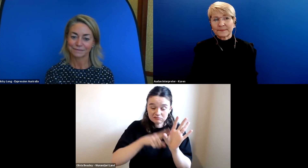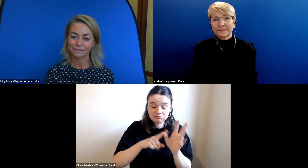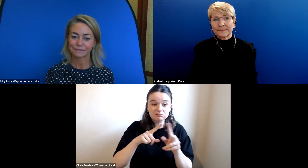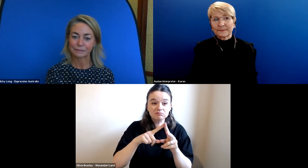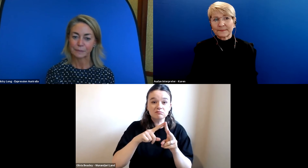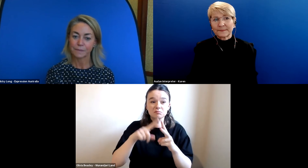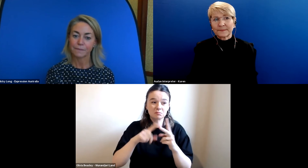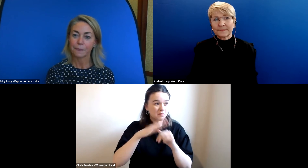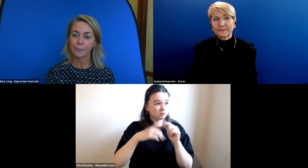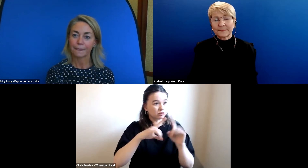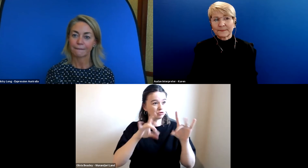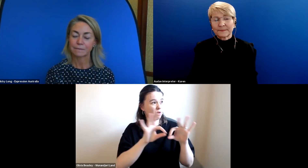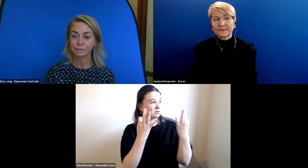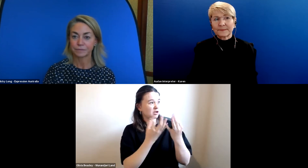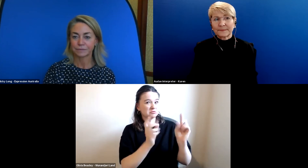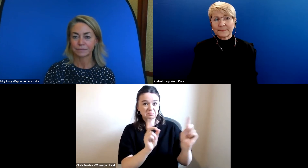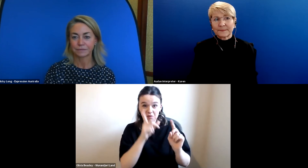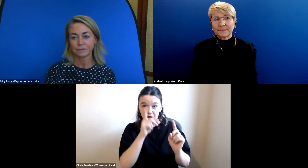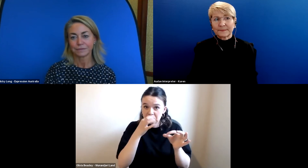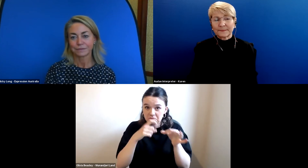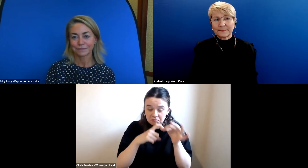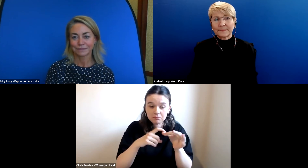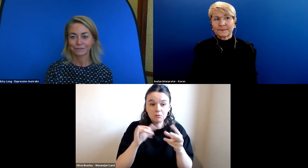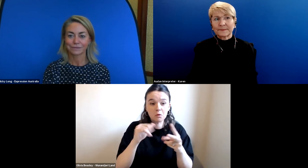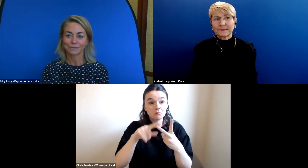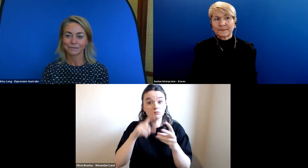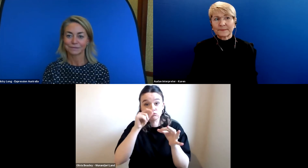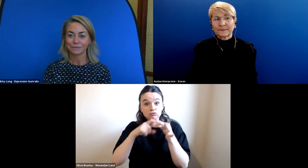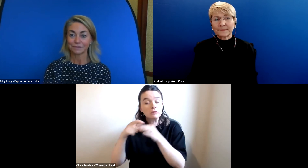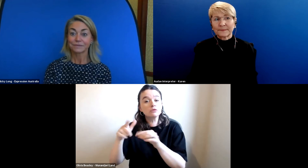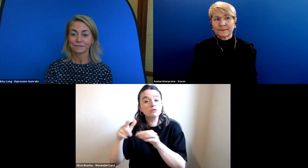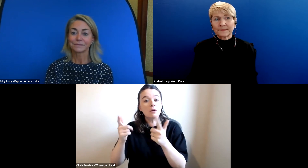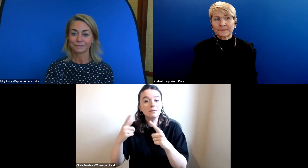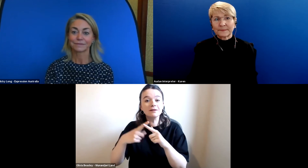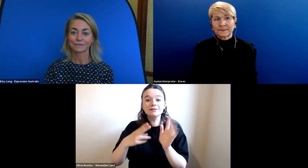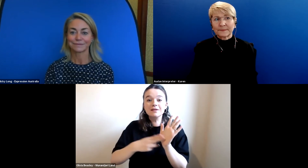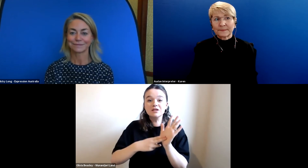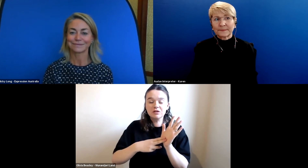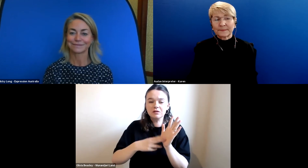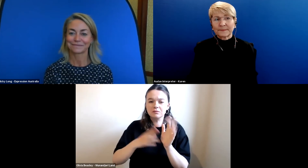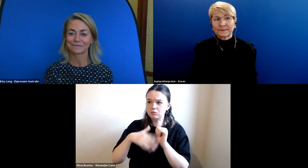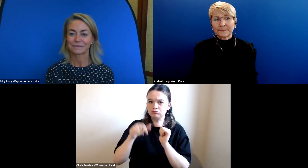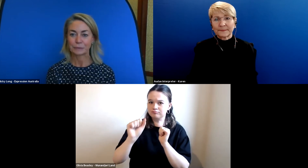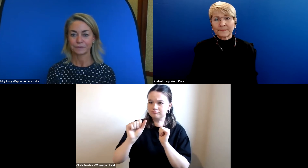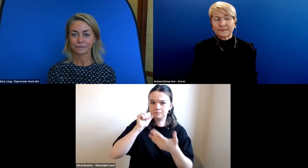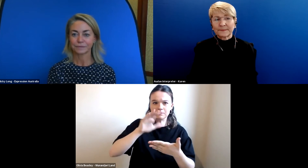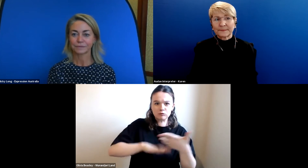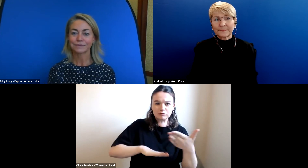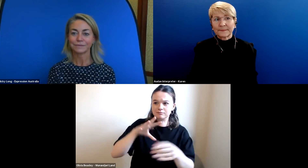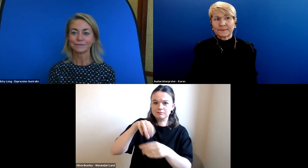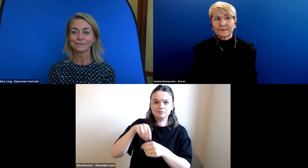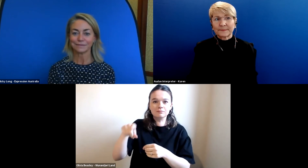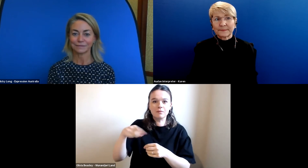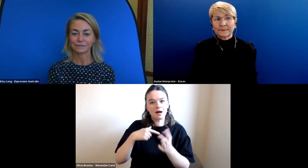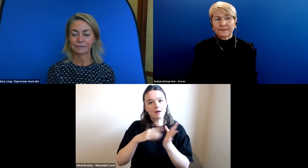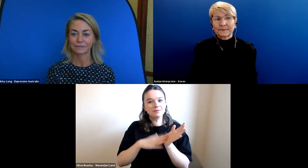remind everybody that you can direct a question to Nicky about Expression Australia and the organisation. You can also ask questions to Ramas and